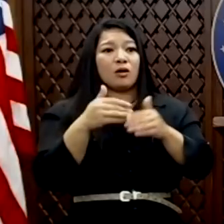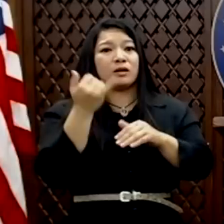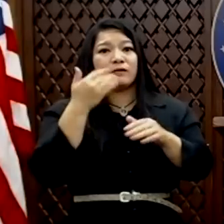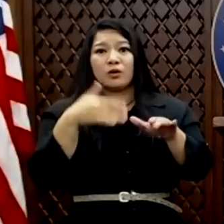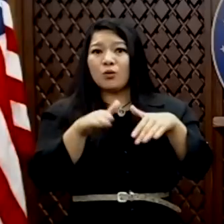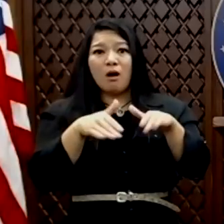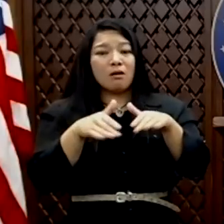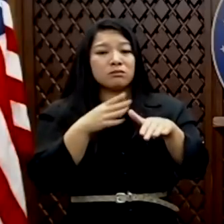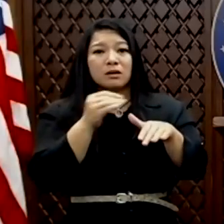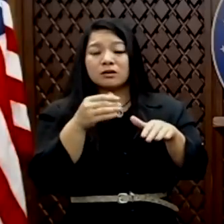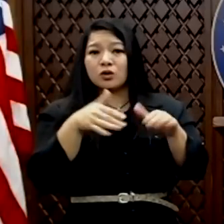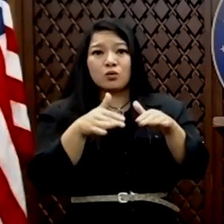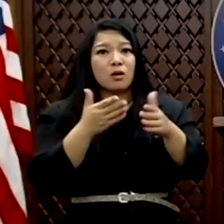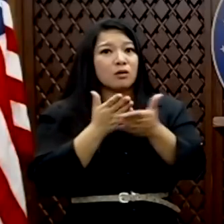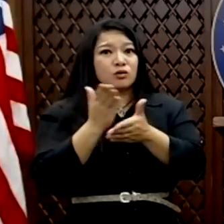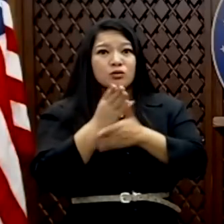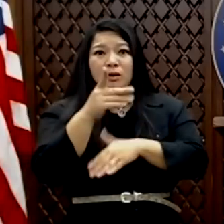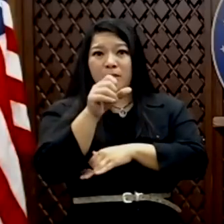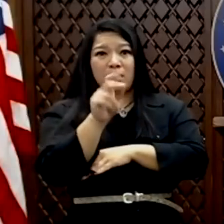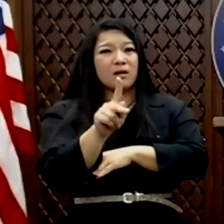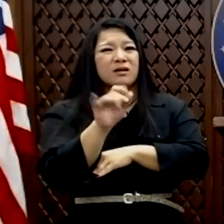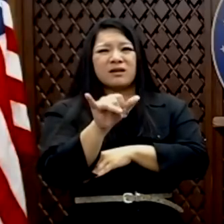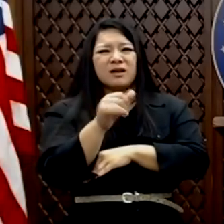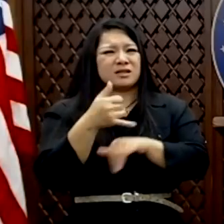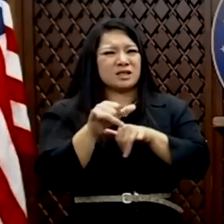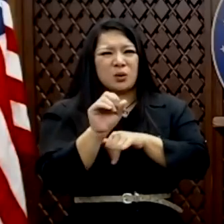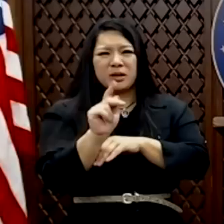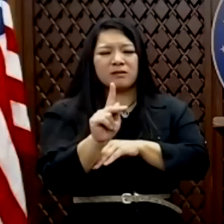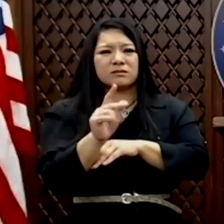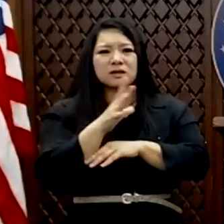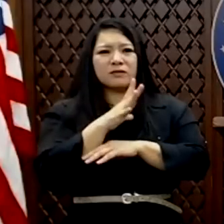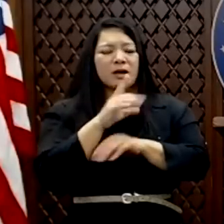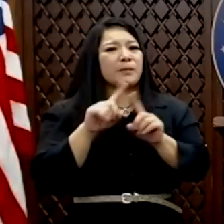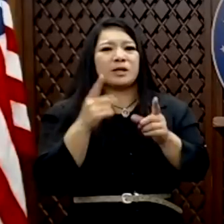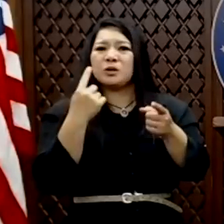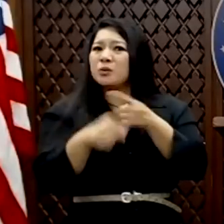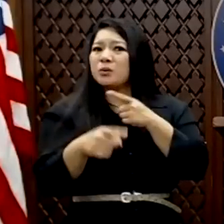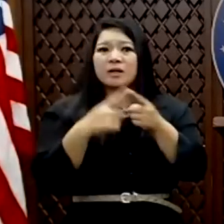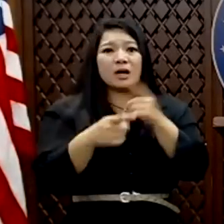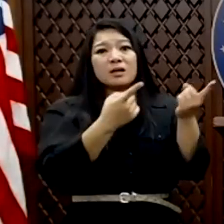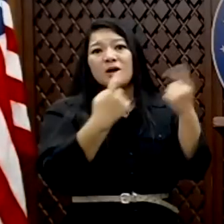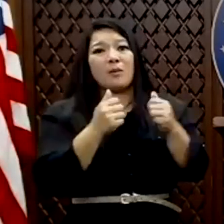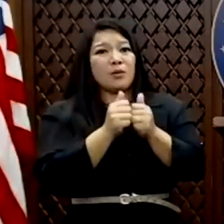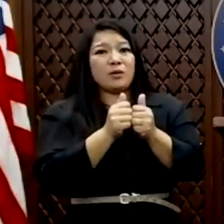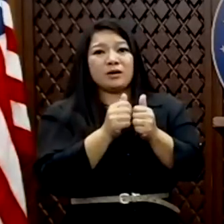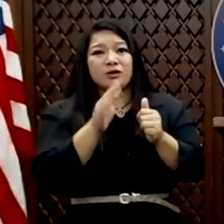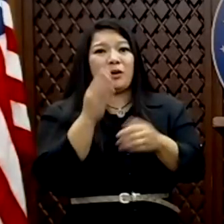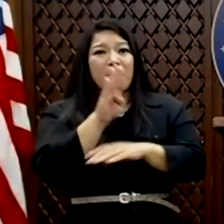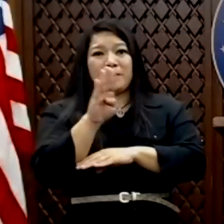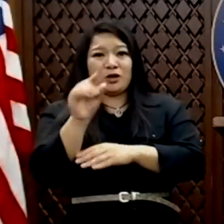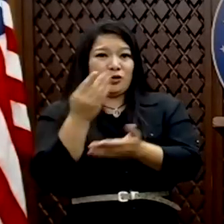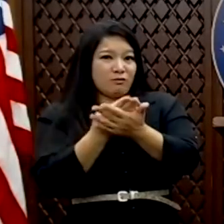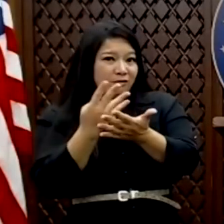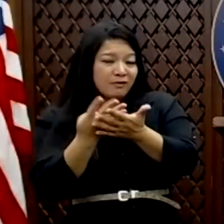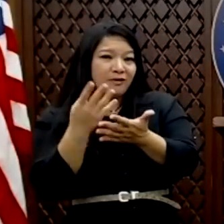walk through a park, that's still okay. But you can't come with your barbecue